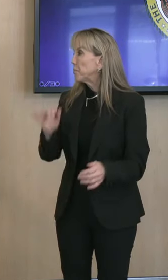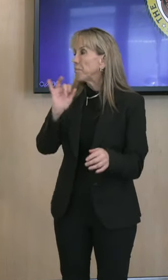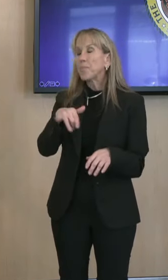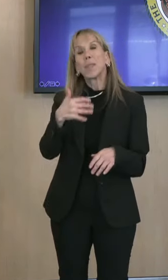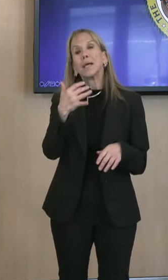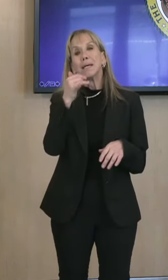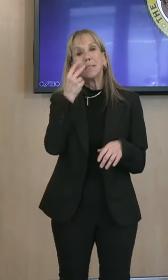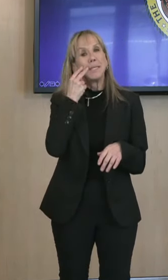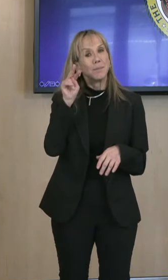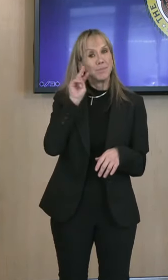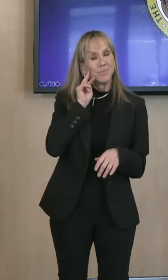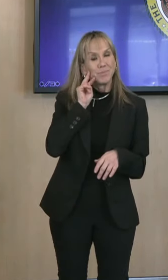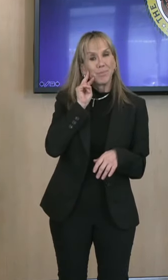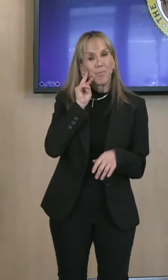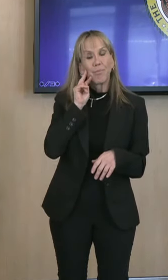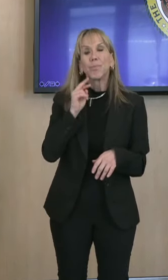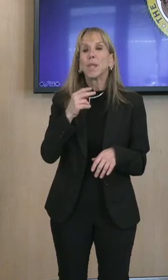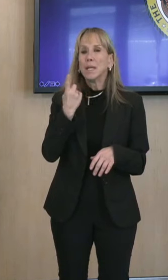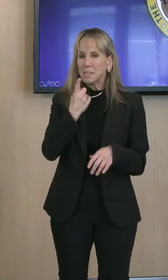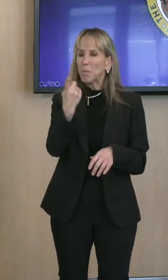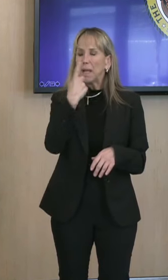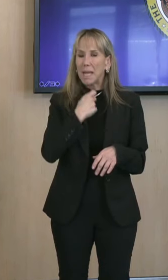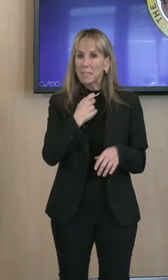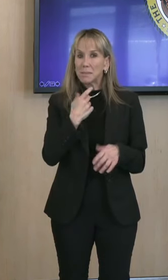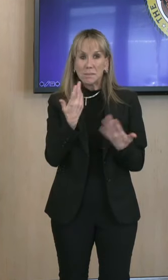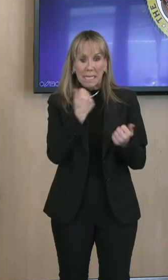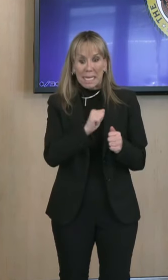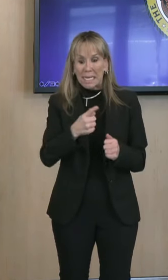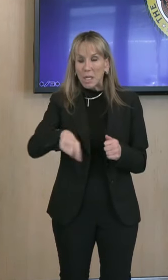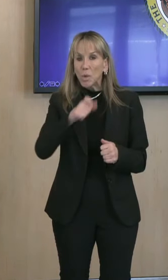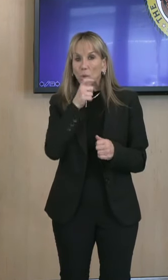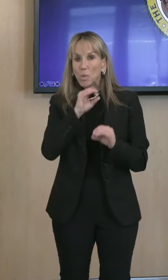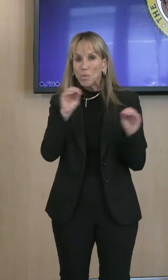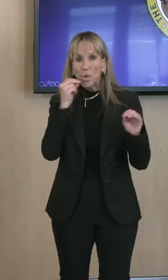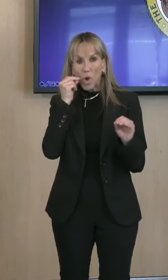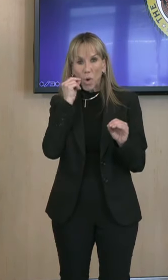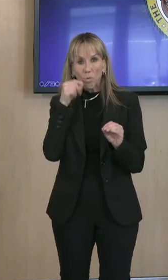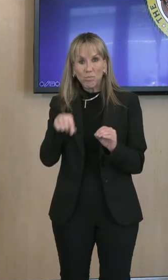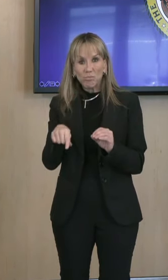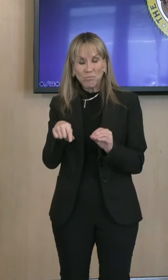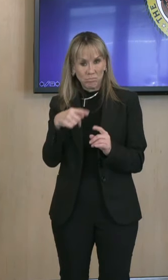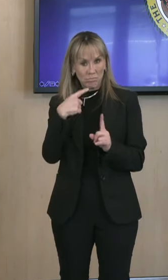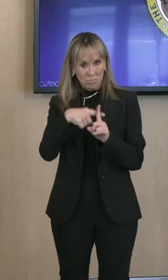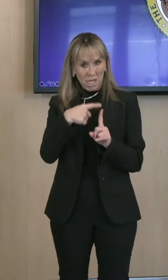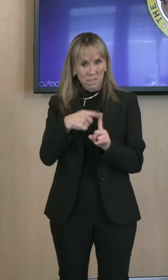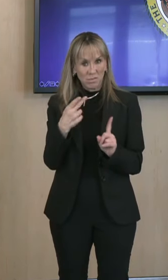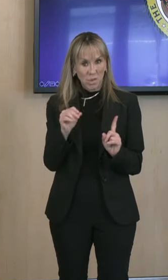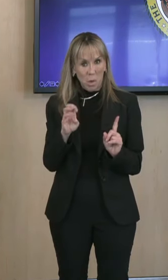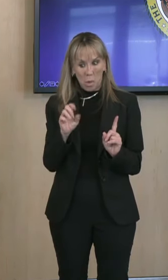The day before yesterday, we were asked if any homeless individuals had tested positive, and 2 days ago, that was